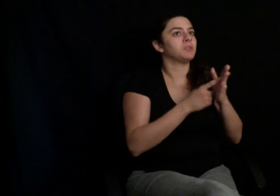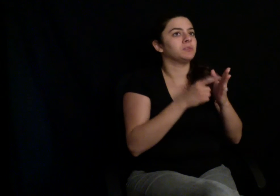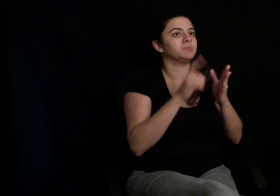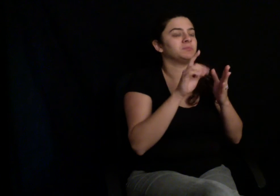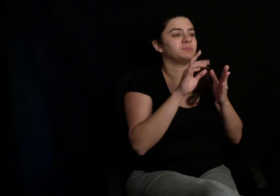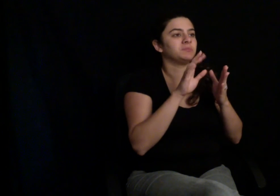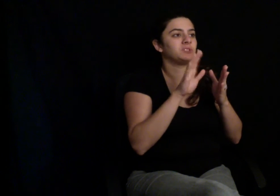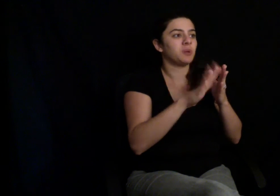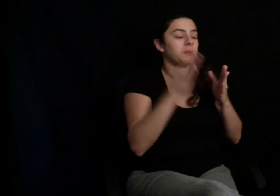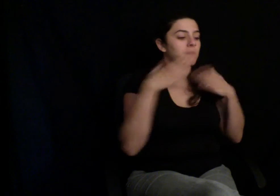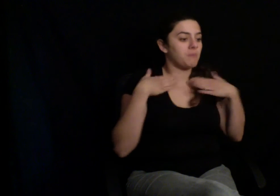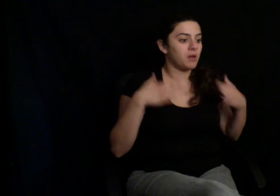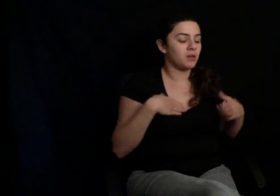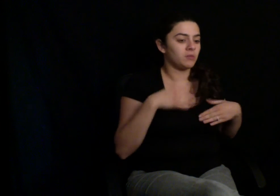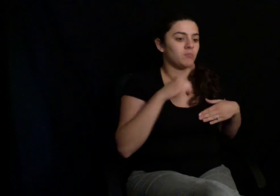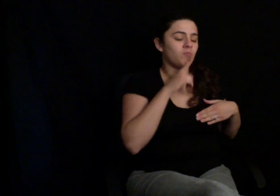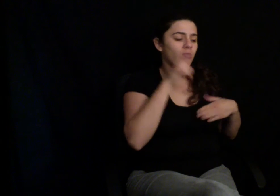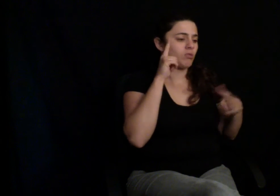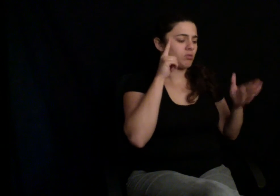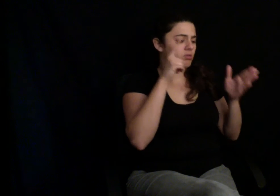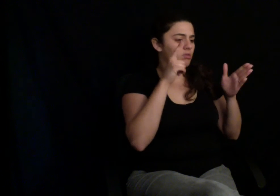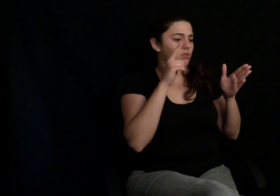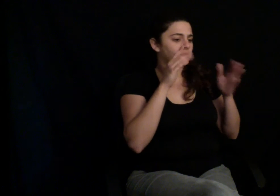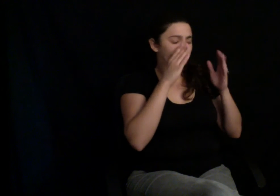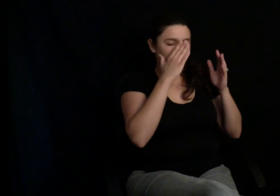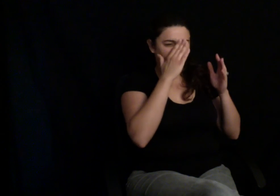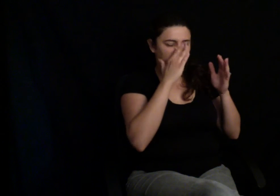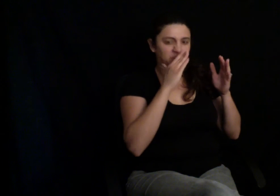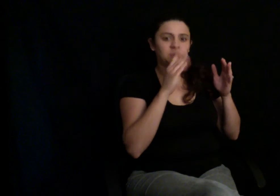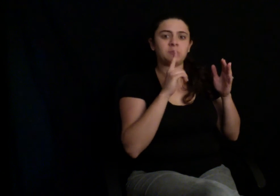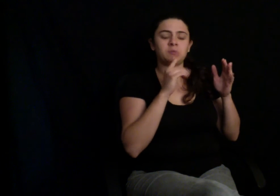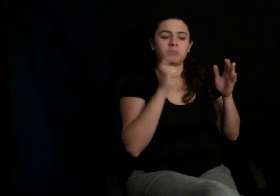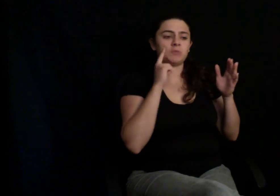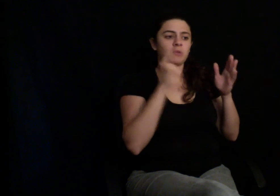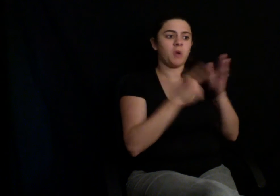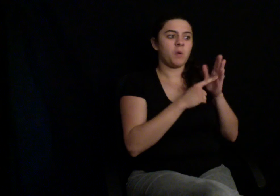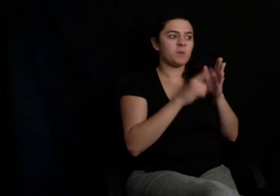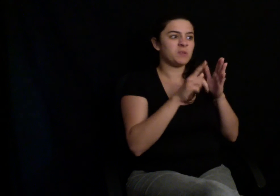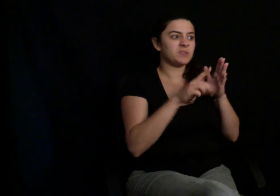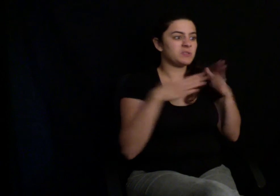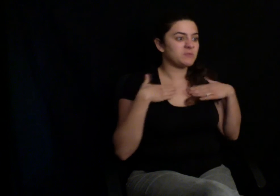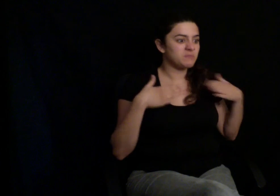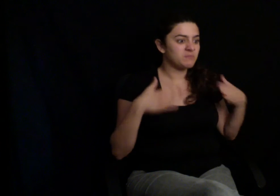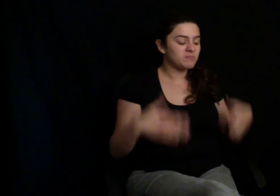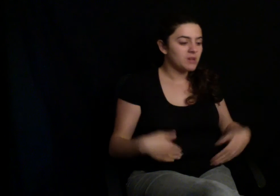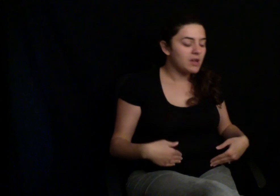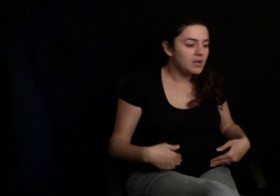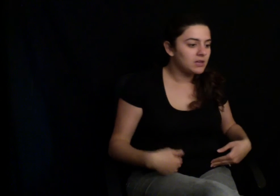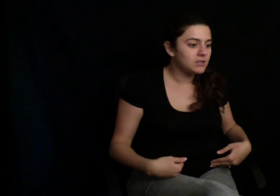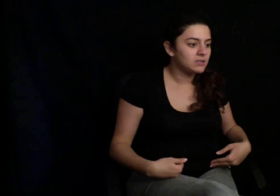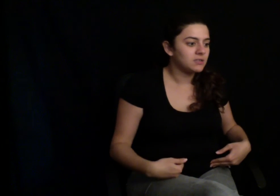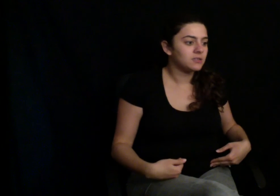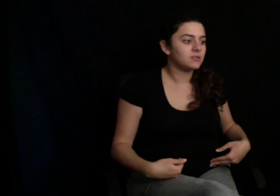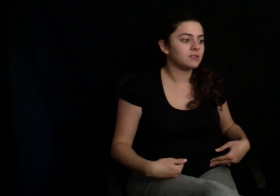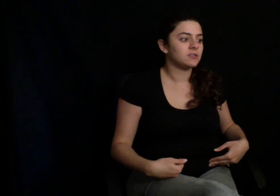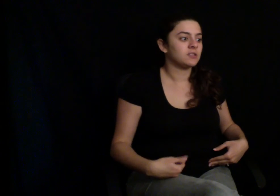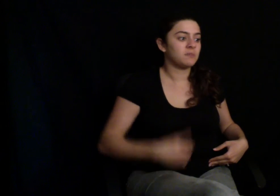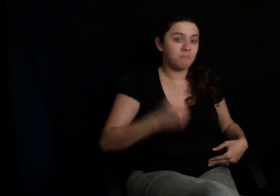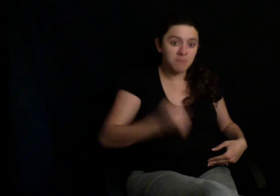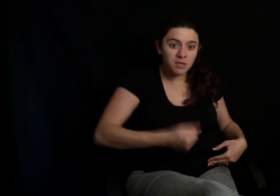and your body's gonna wake up and it's gonna be like, you've been lying to me. My inclusive fitness isn't going up. I need to get